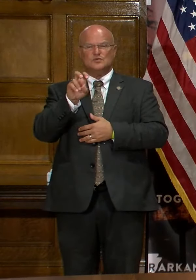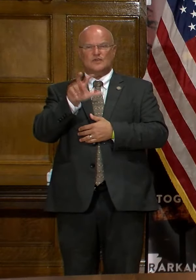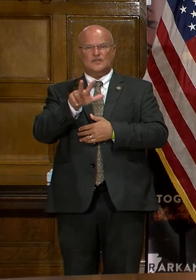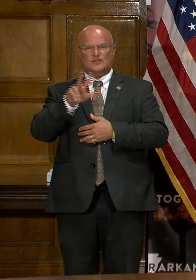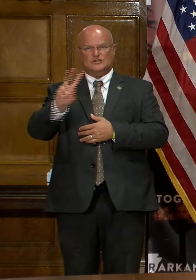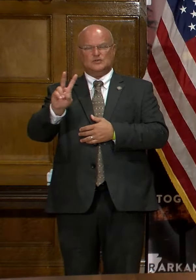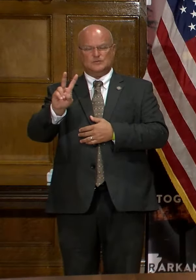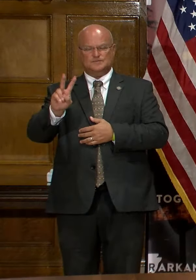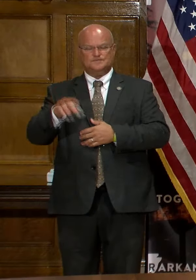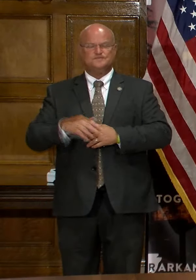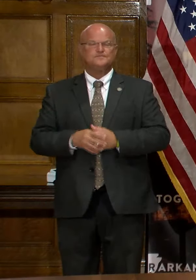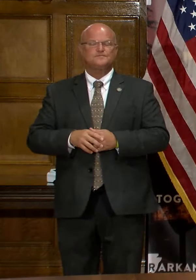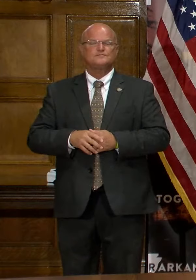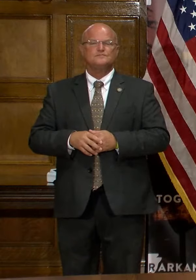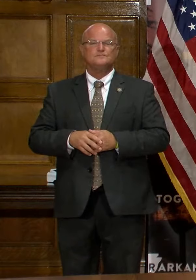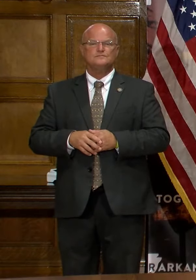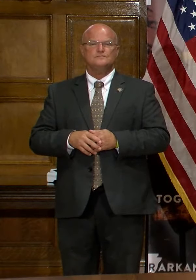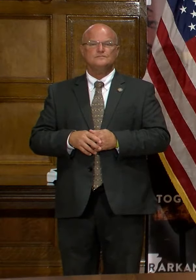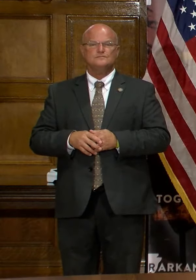1,232.